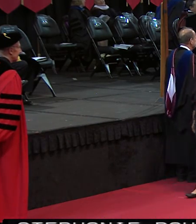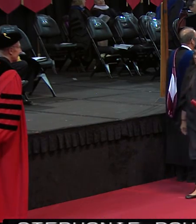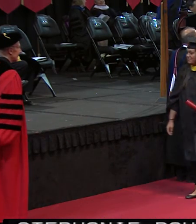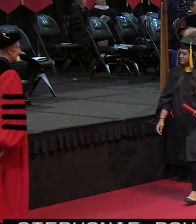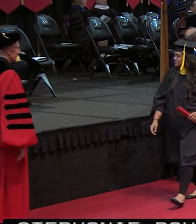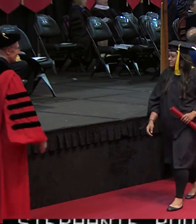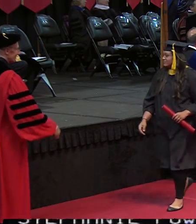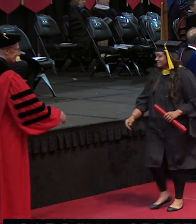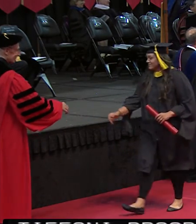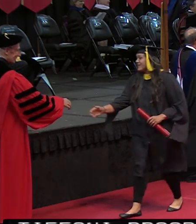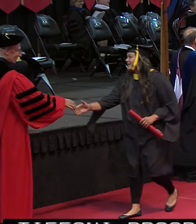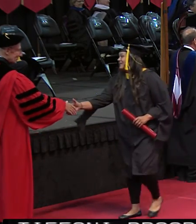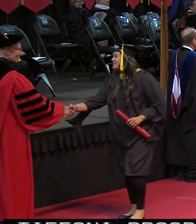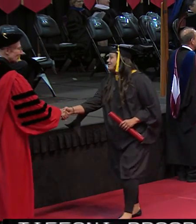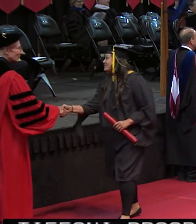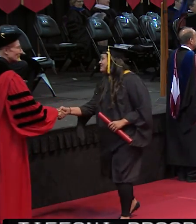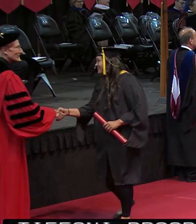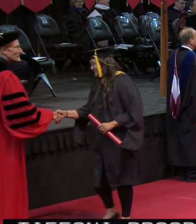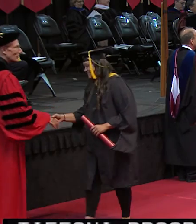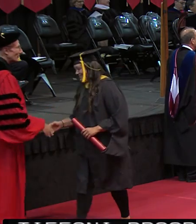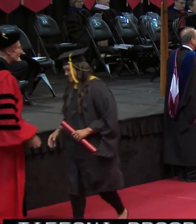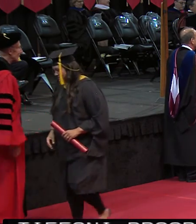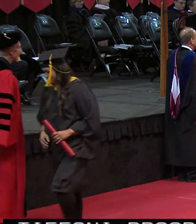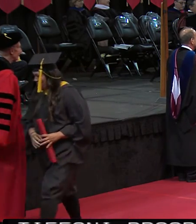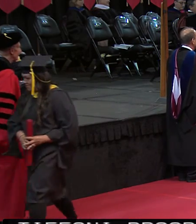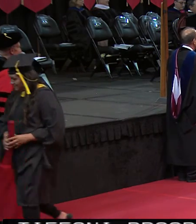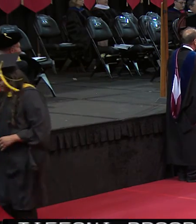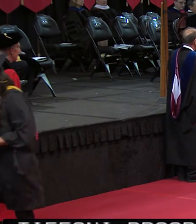Justin L. Redin.